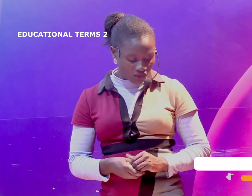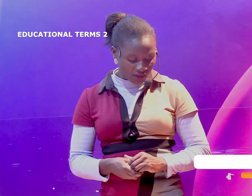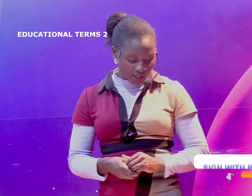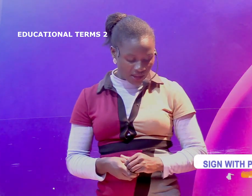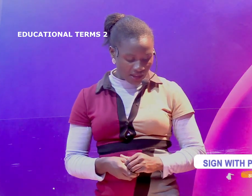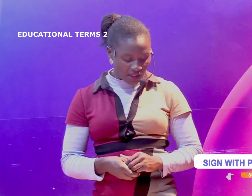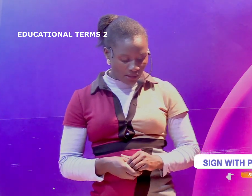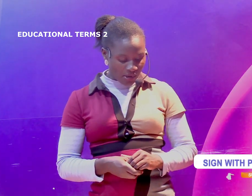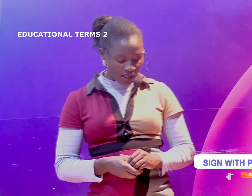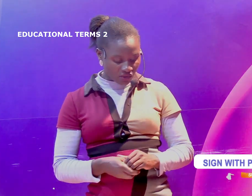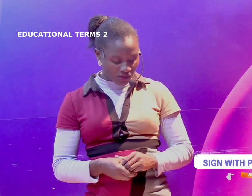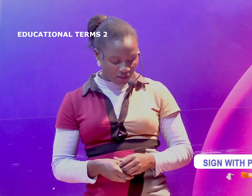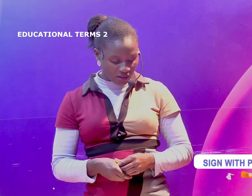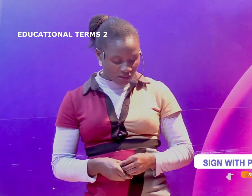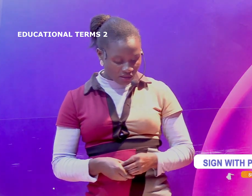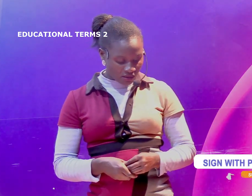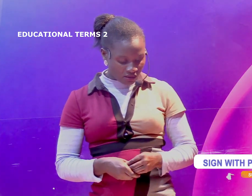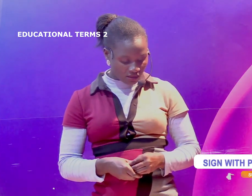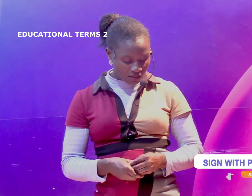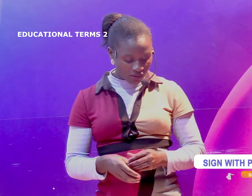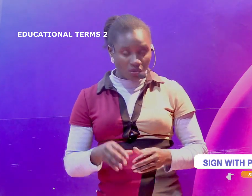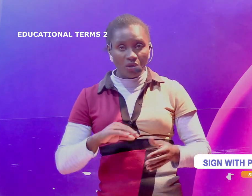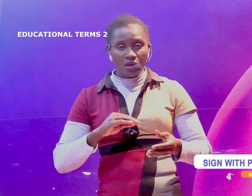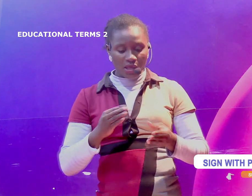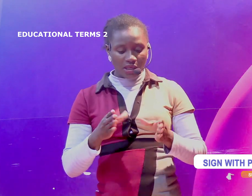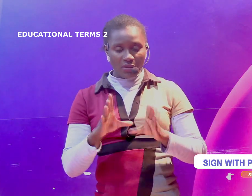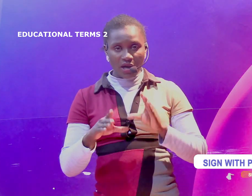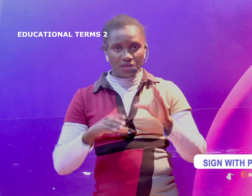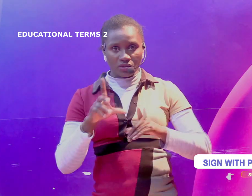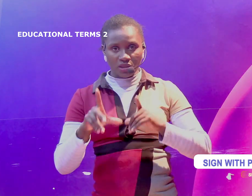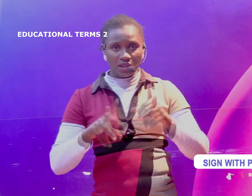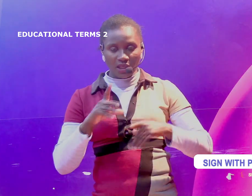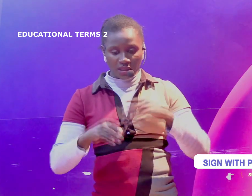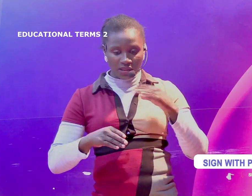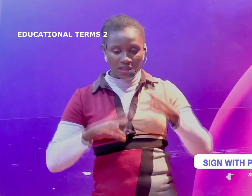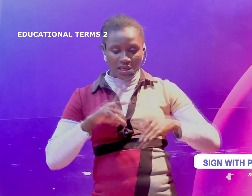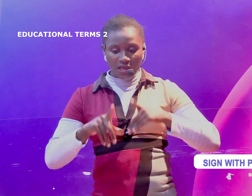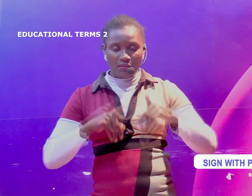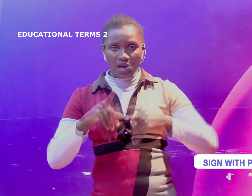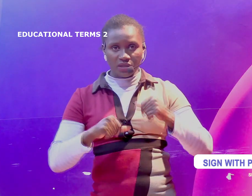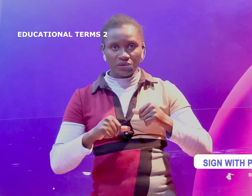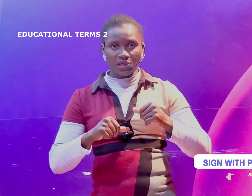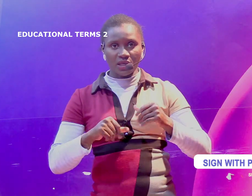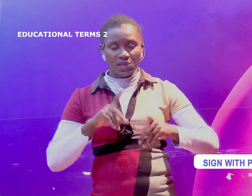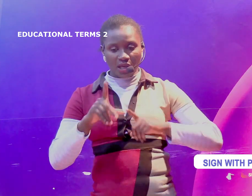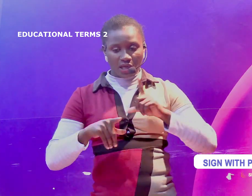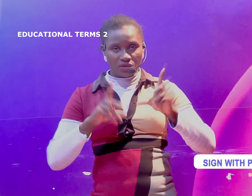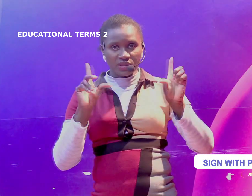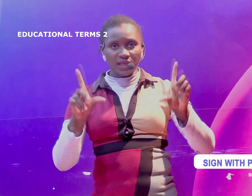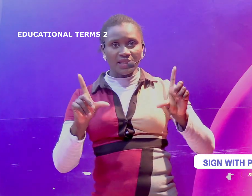sign laboratory? So laboratory, like this, laboratory, using letter